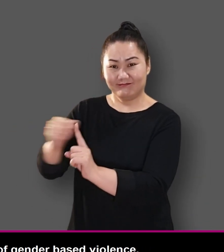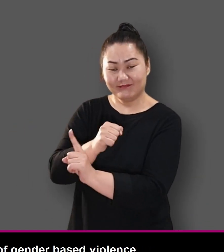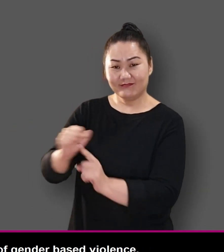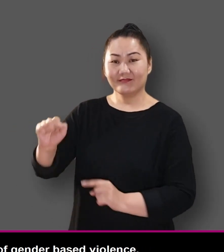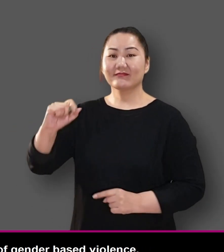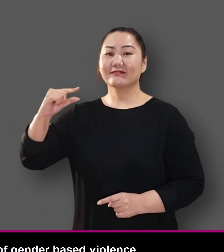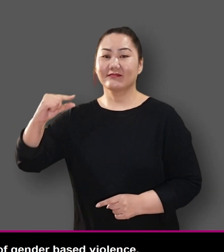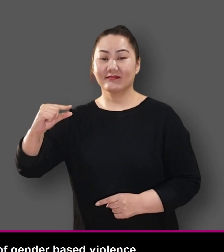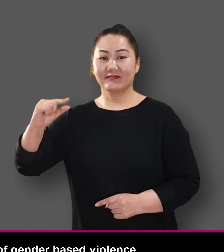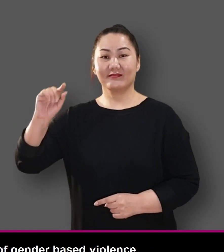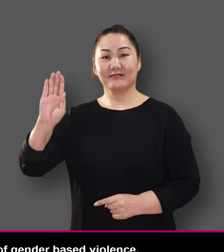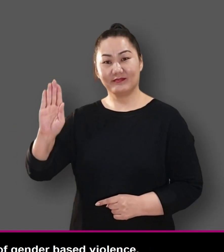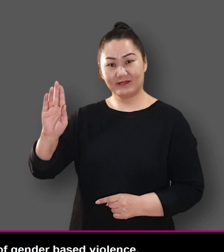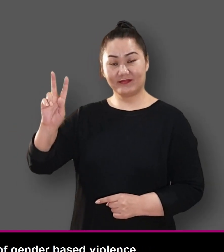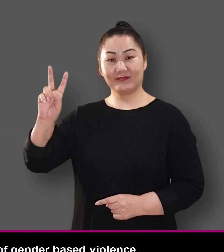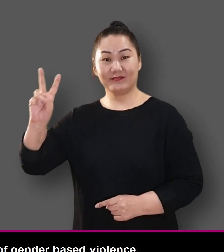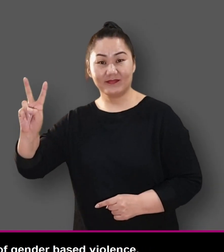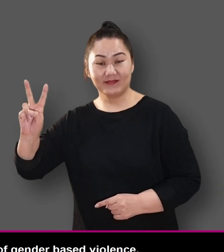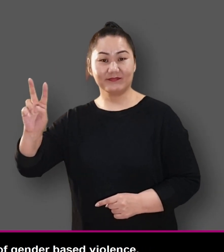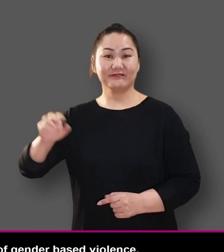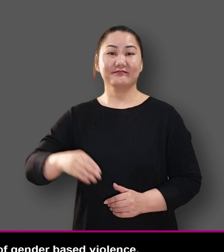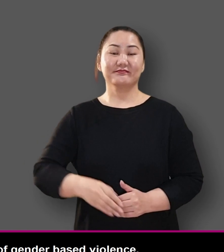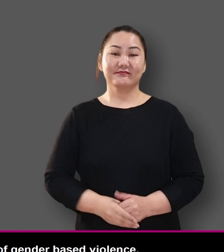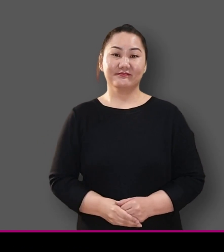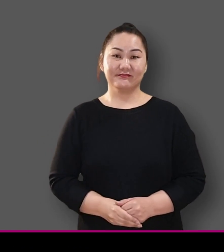especially in terms of gender-based violence.